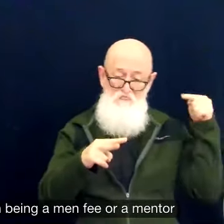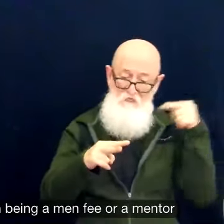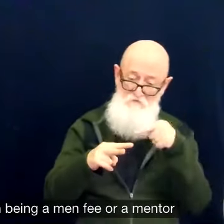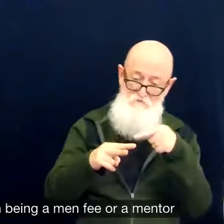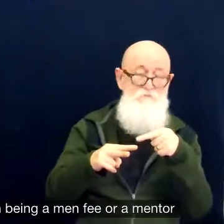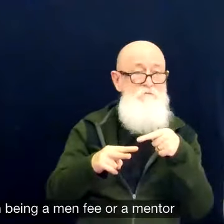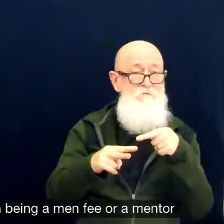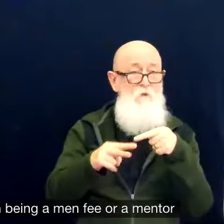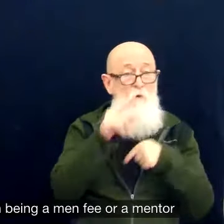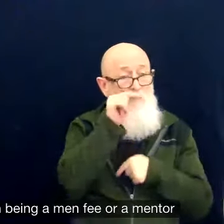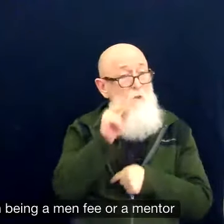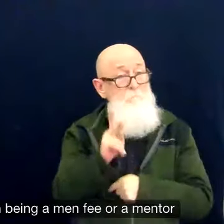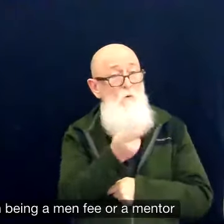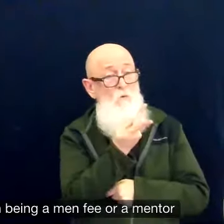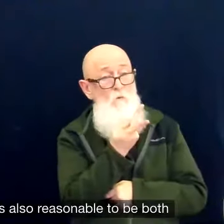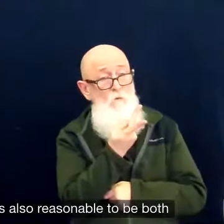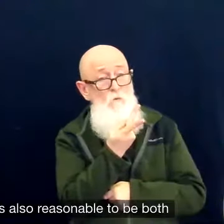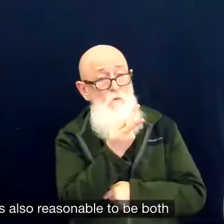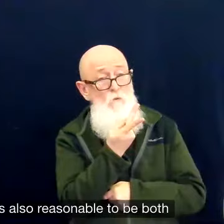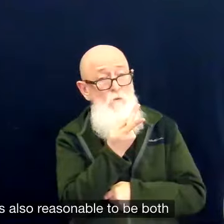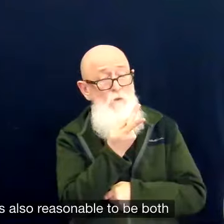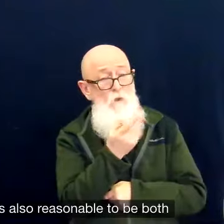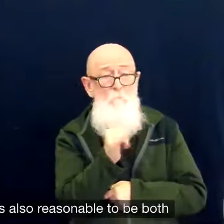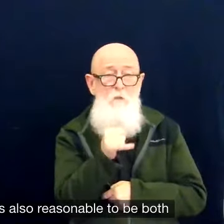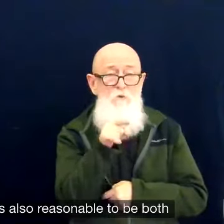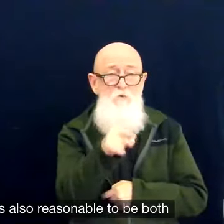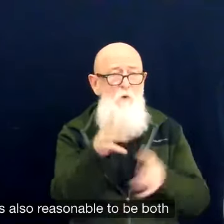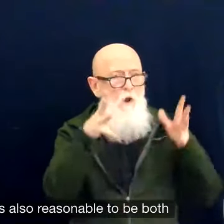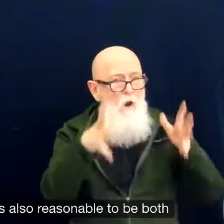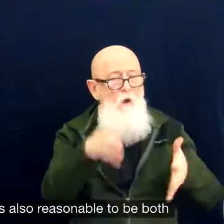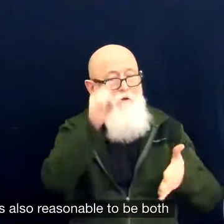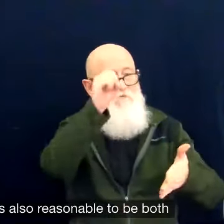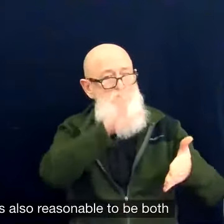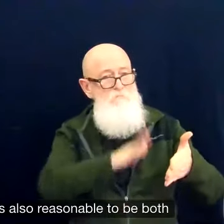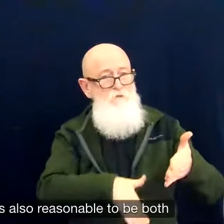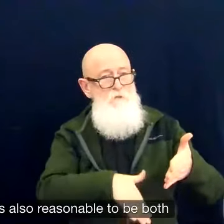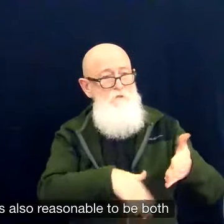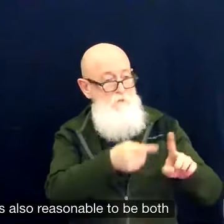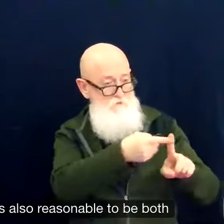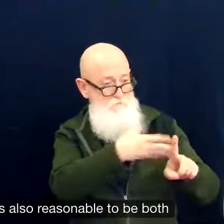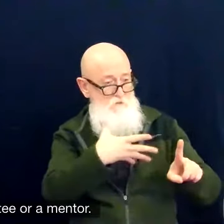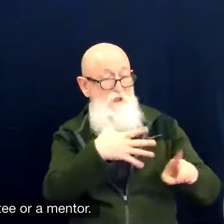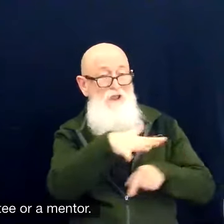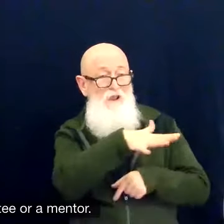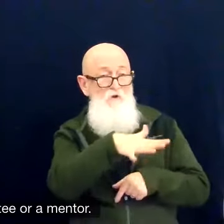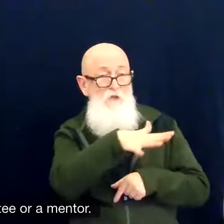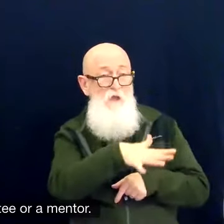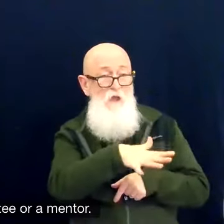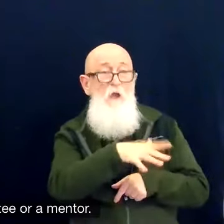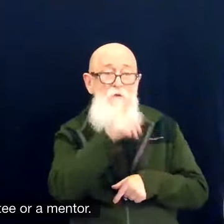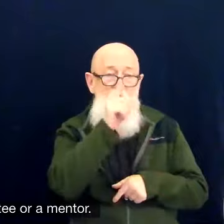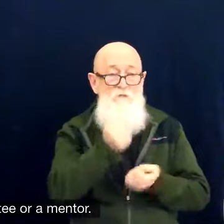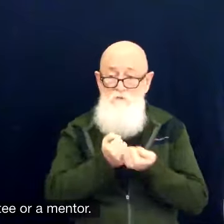both. You might have a lot of experience in a particular area that you are willing to offer and share to